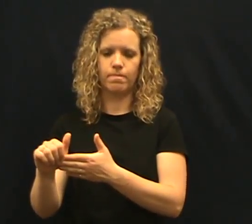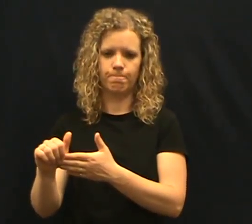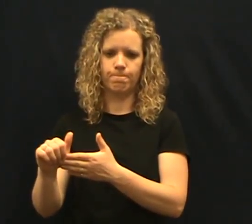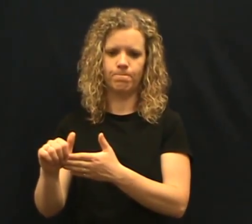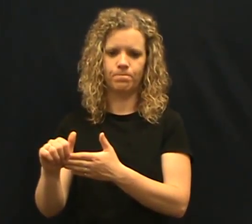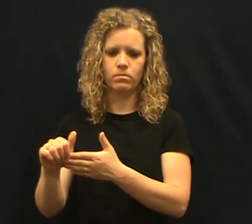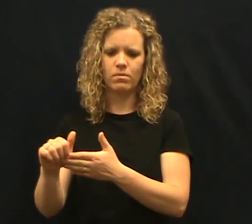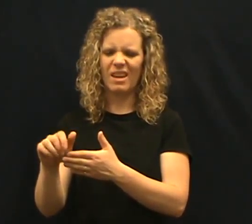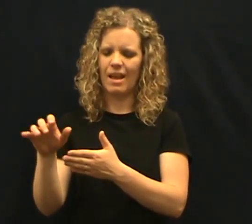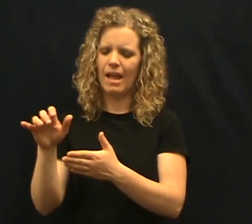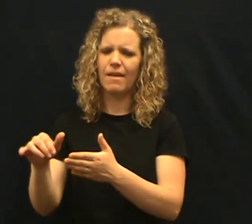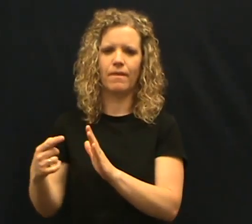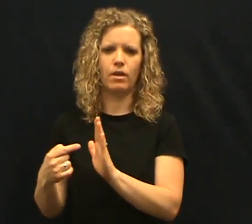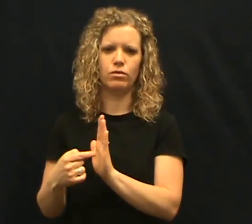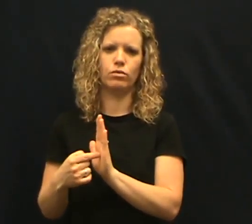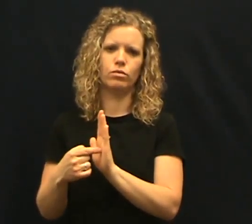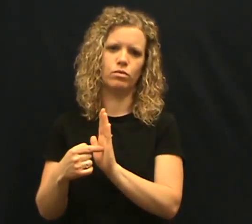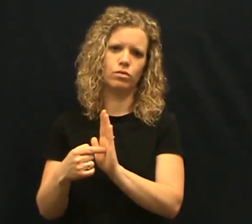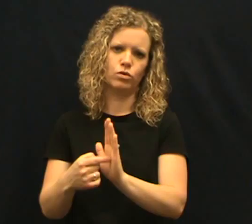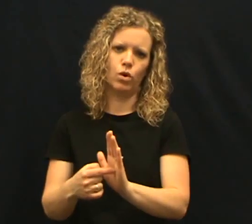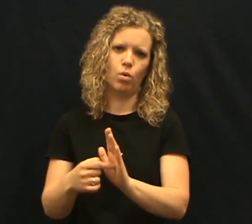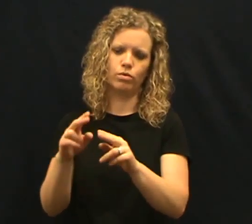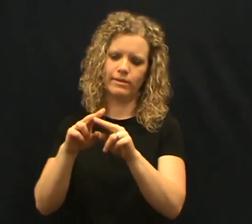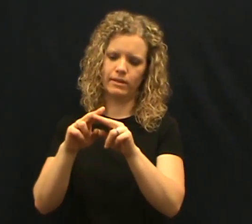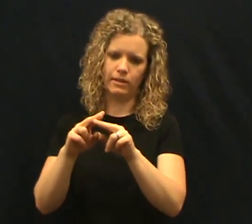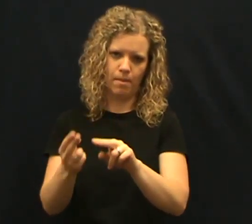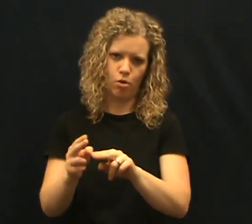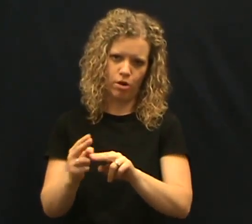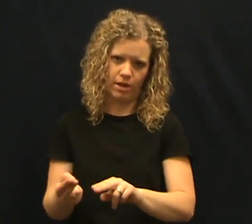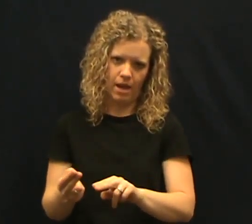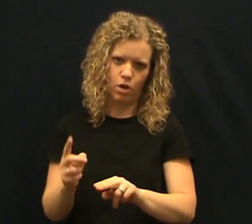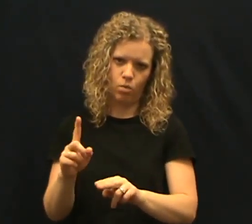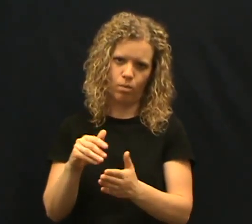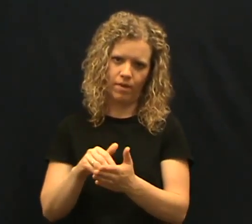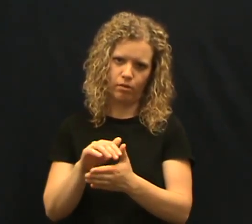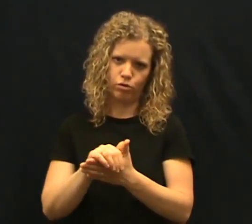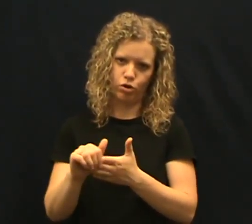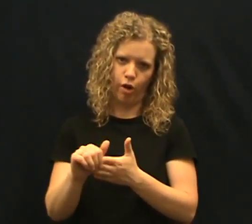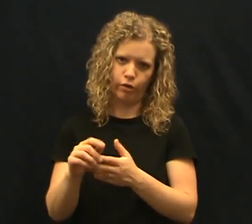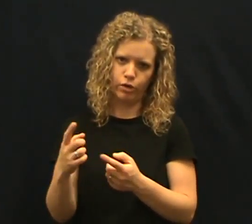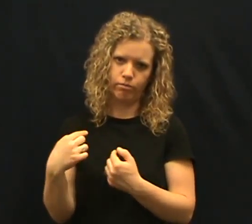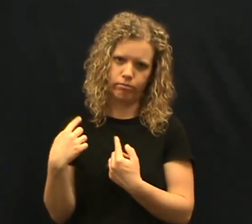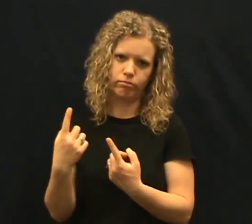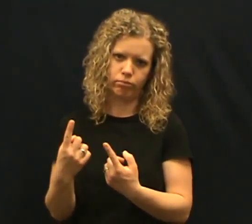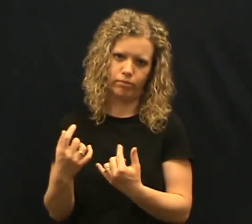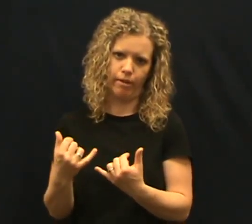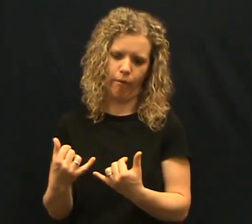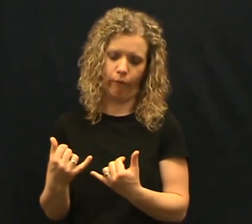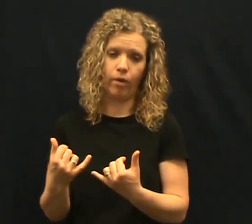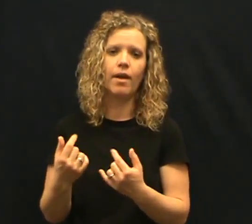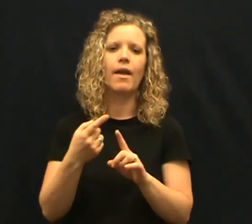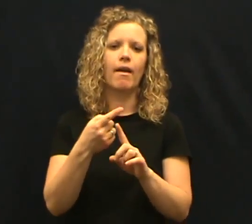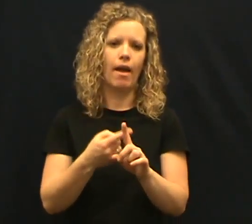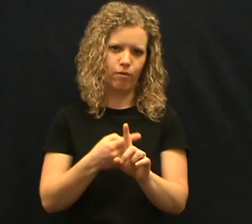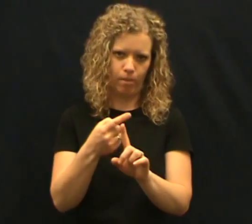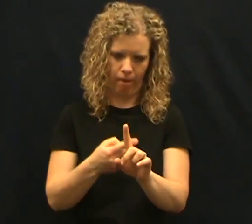to show that we have depreciated that $1,000 up to this point. Every month we'll make that same